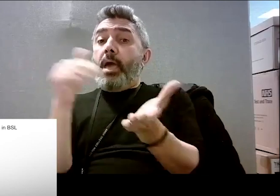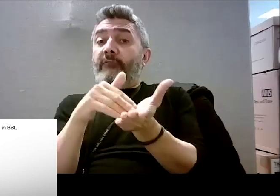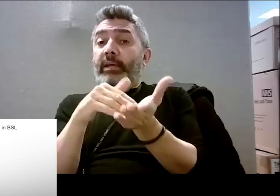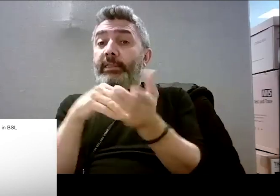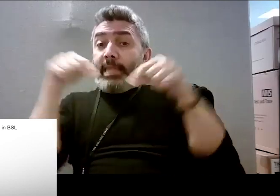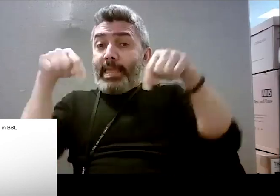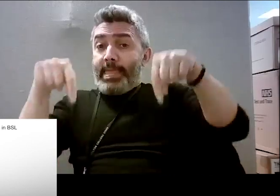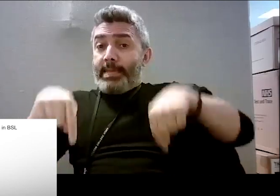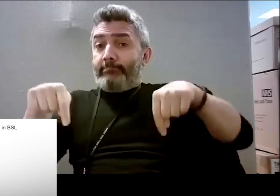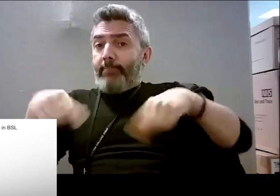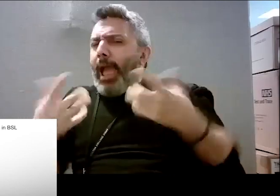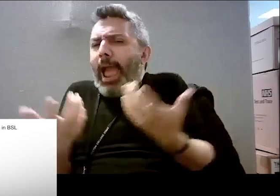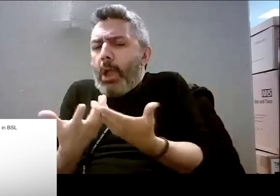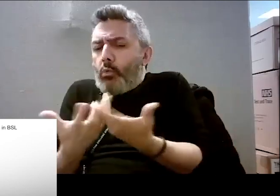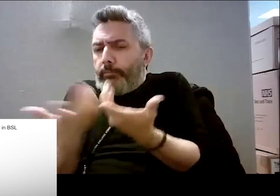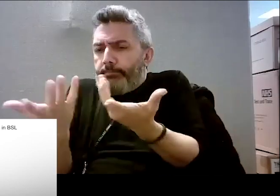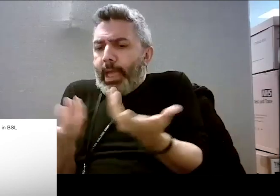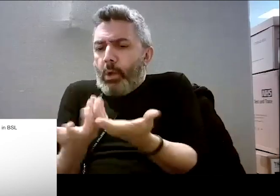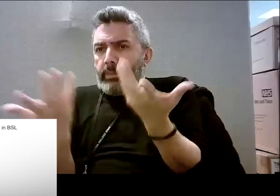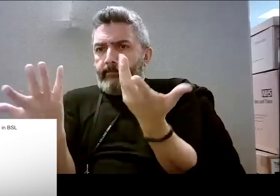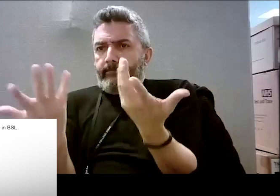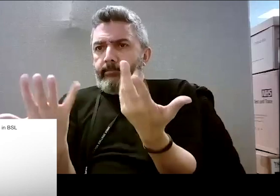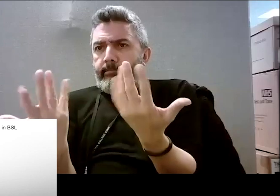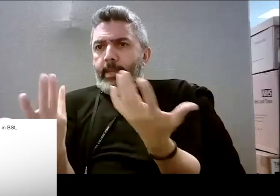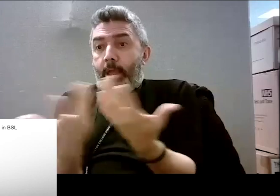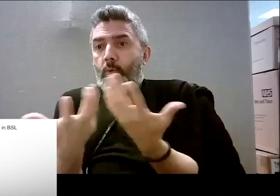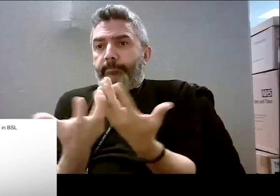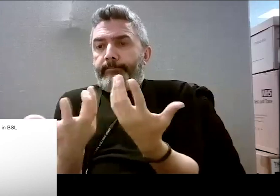You arrive here, how? This is how.